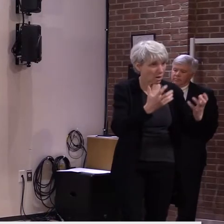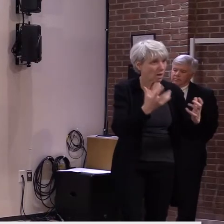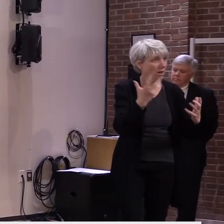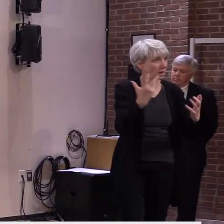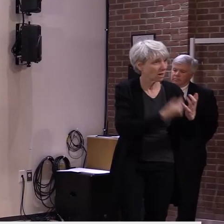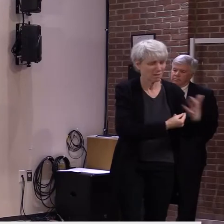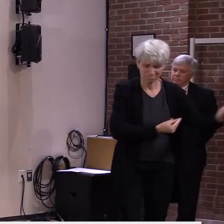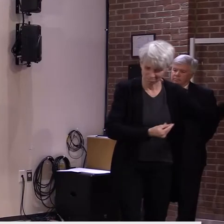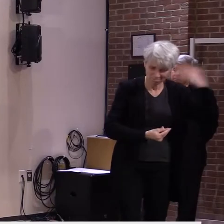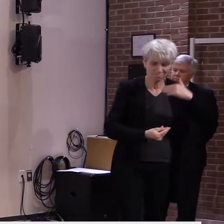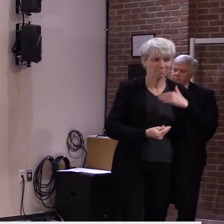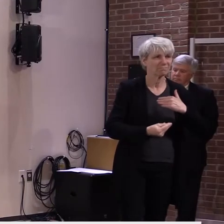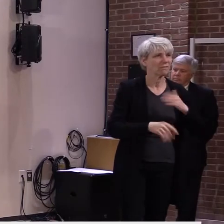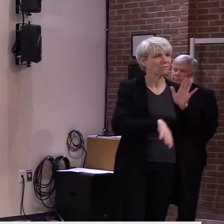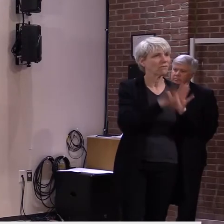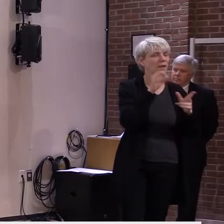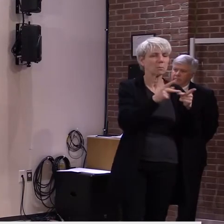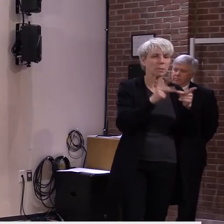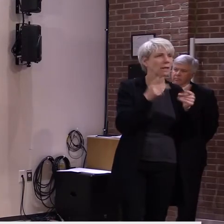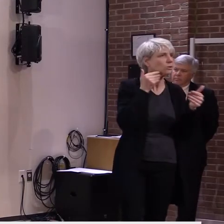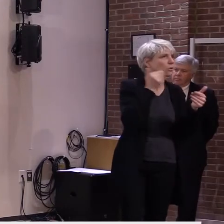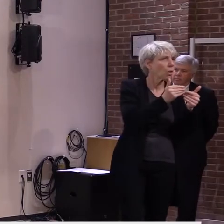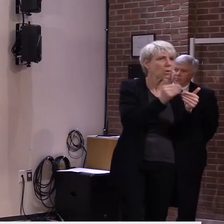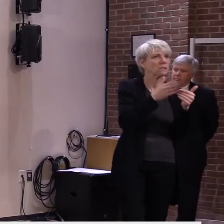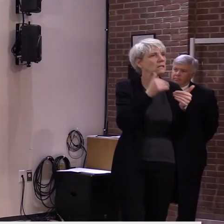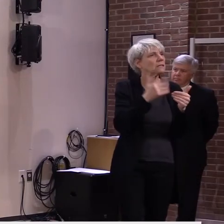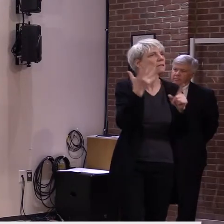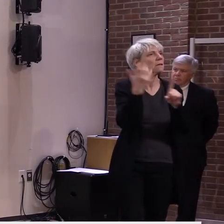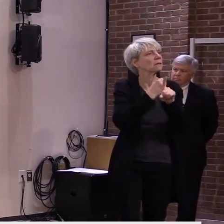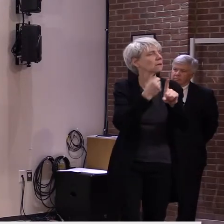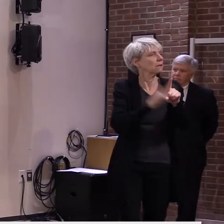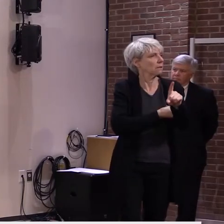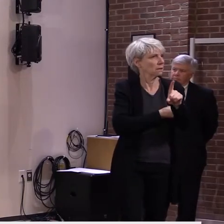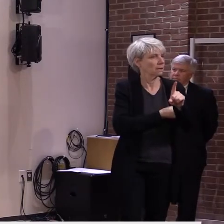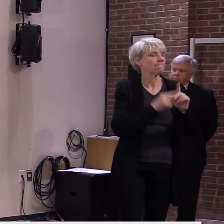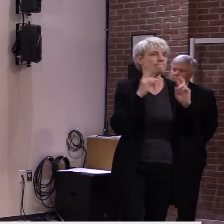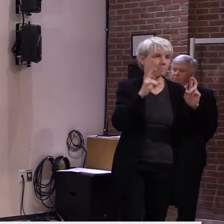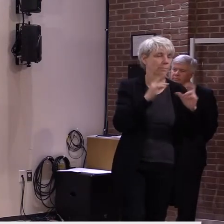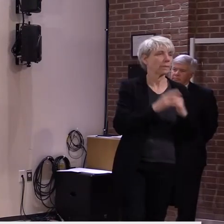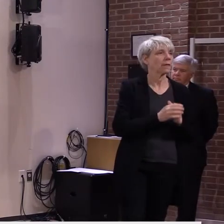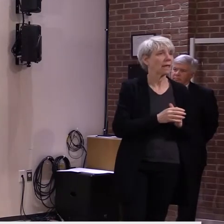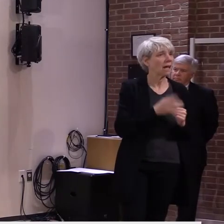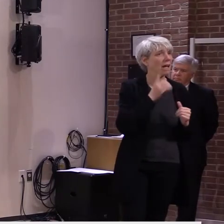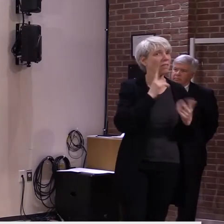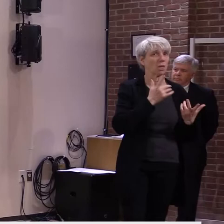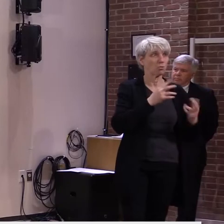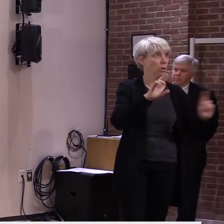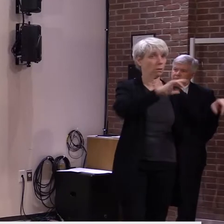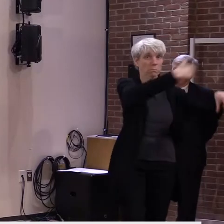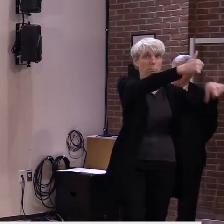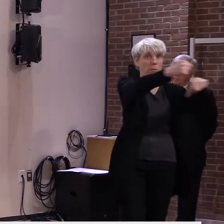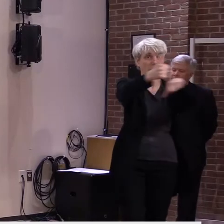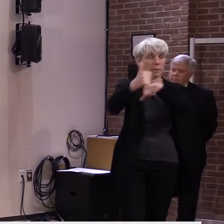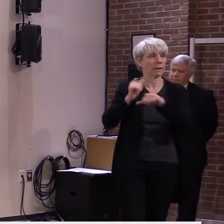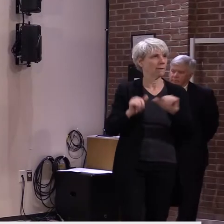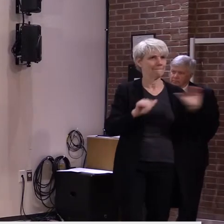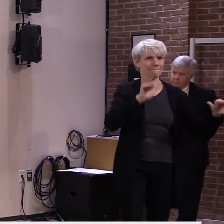the opportunity to do so. But I believe we're at that point now. Now we're just having to seek them out and make it as